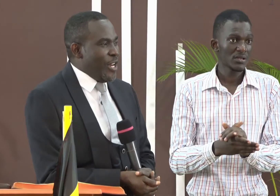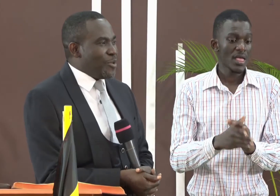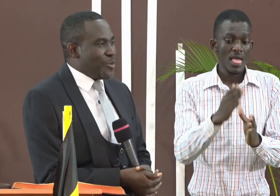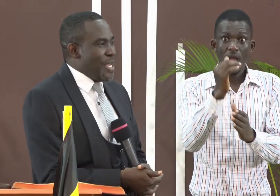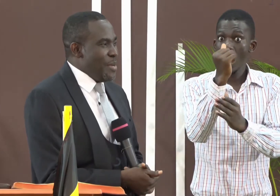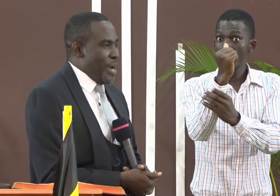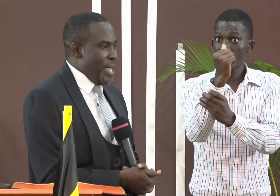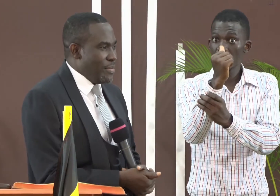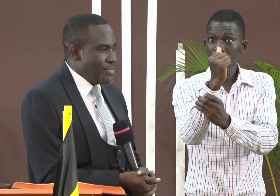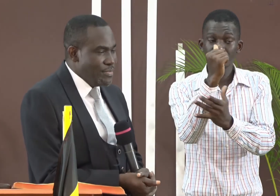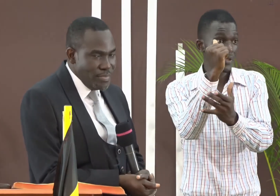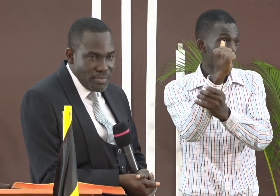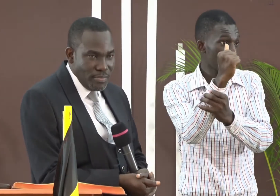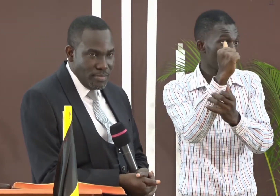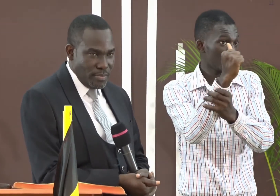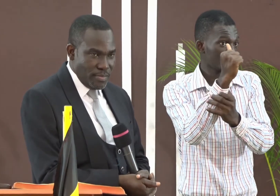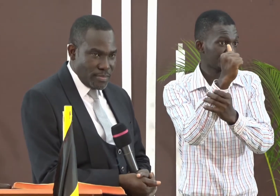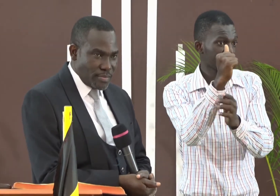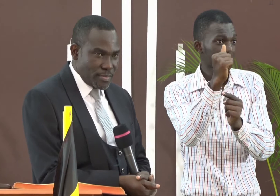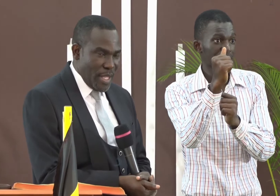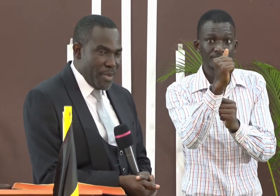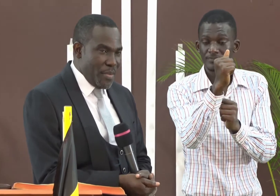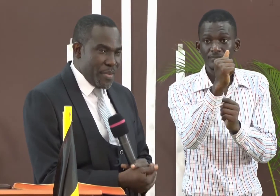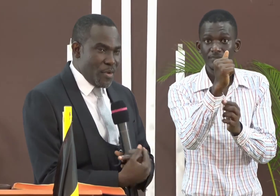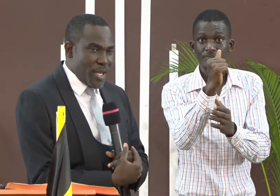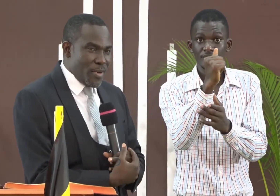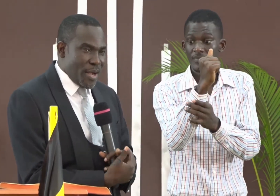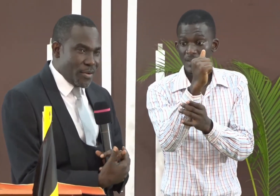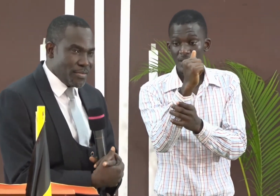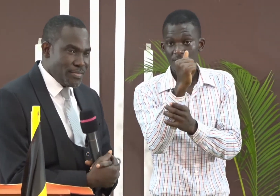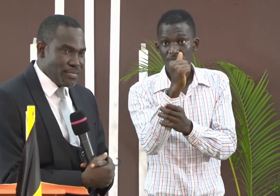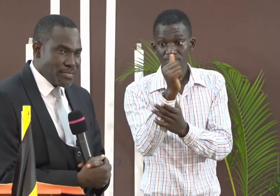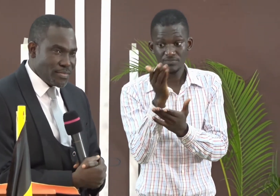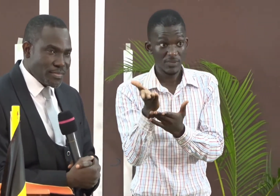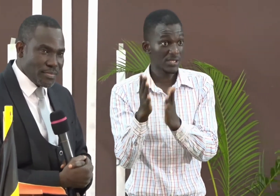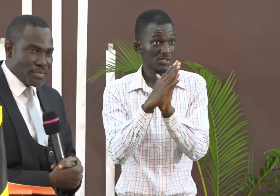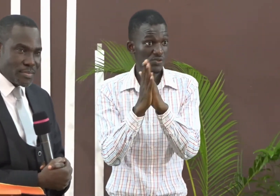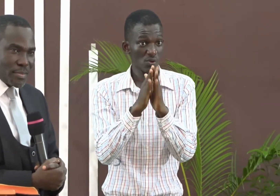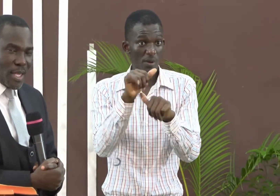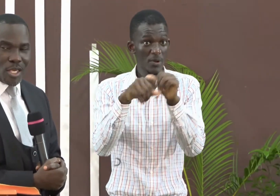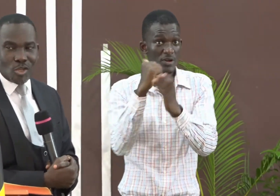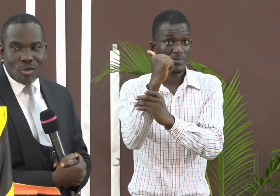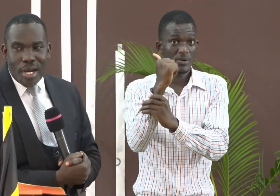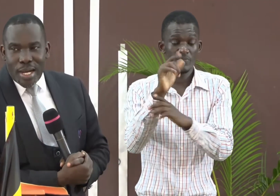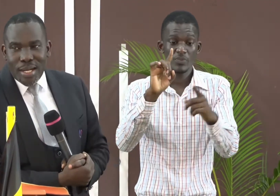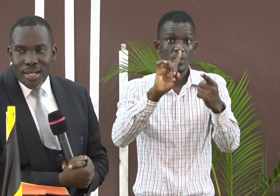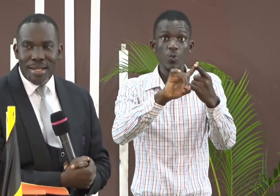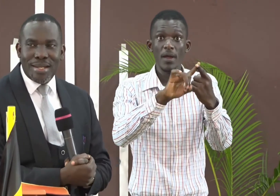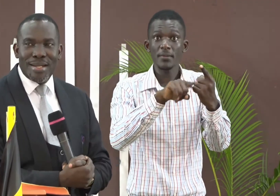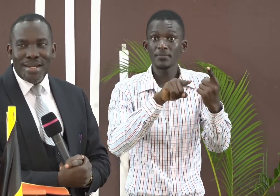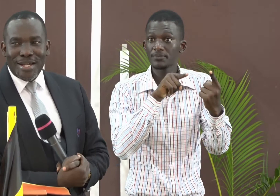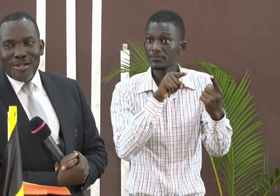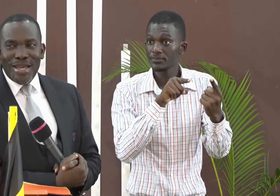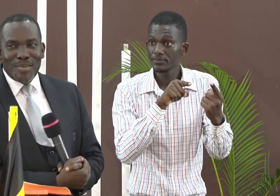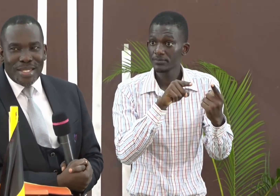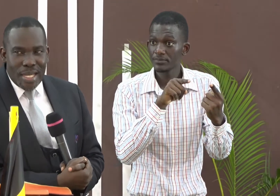Ibrahim fena twatule Ibrahim. Ibrahim. Bino bye bimogerwako. This is what is spoken about him. Ekisoka.